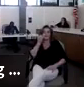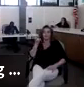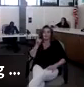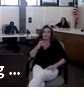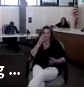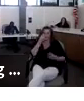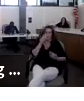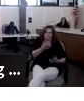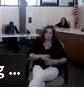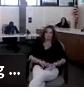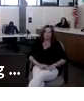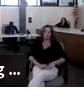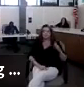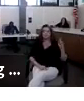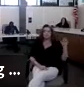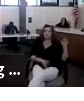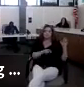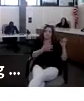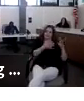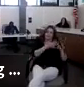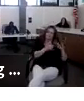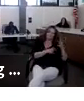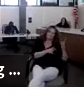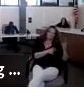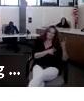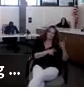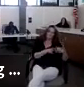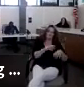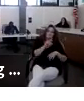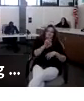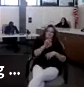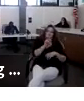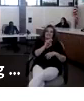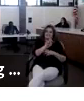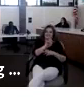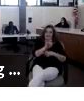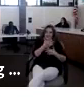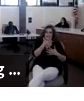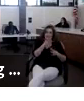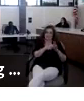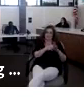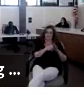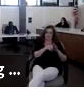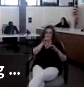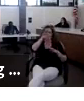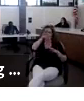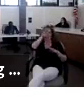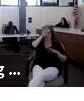No, like I said, according to Terry, the fire department was all good.